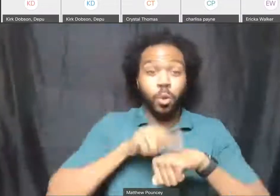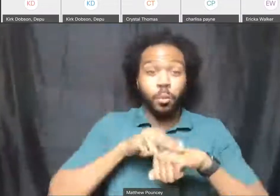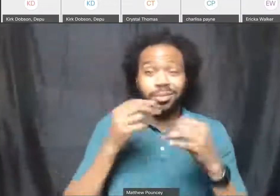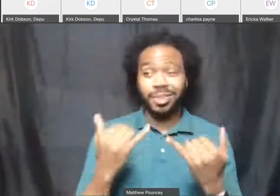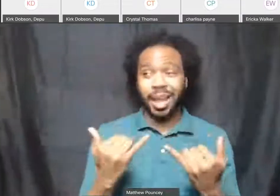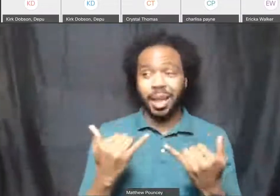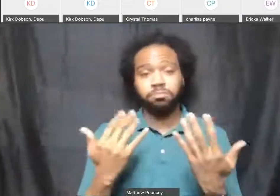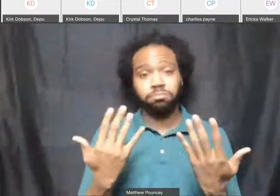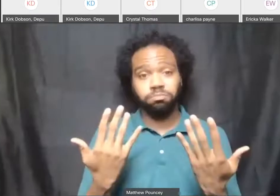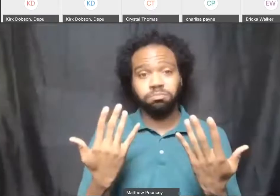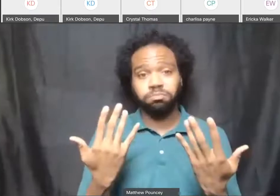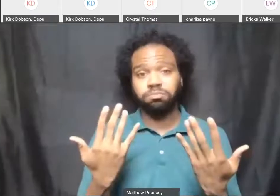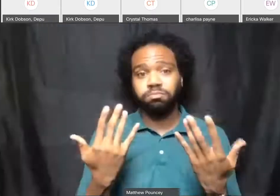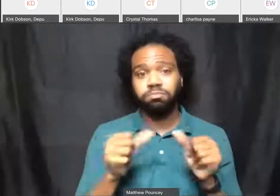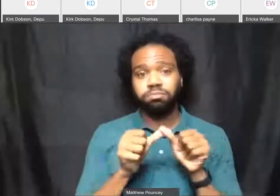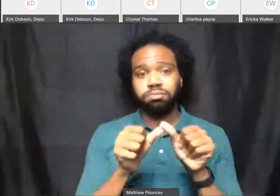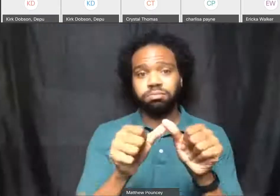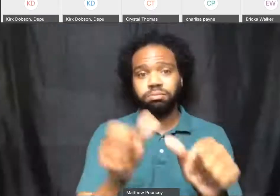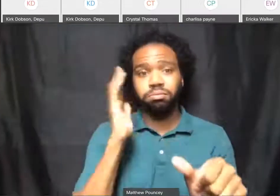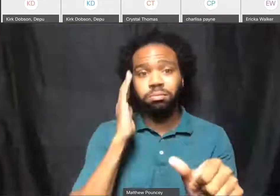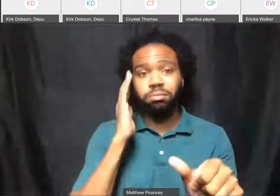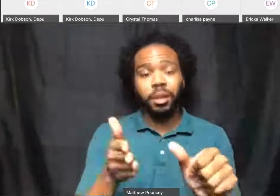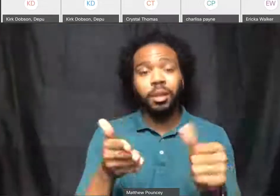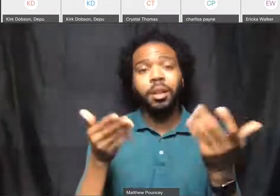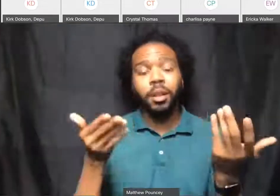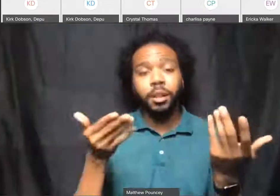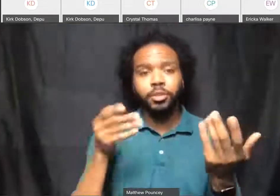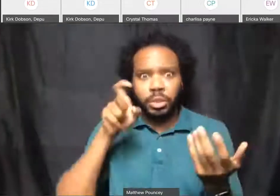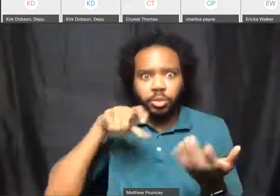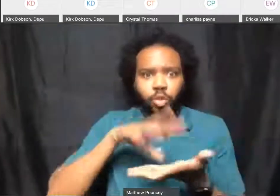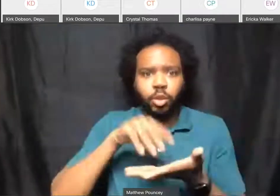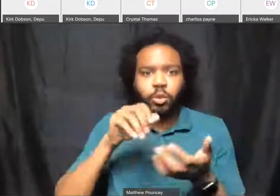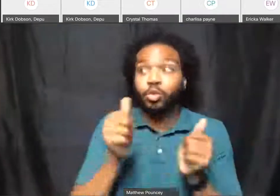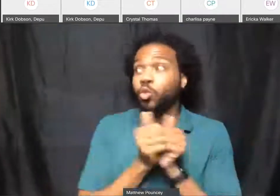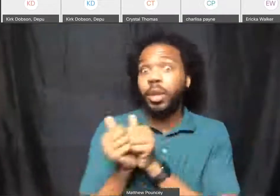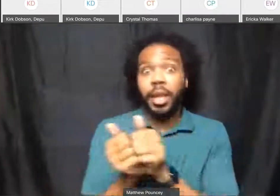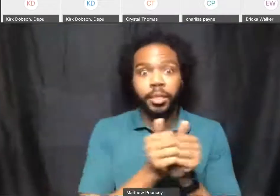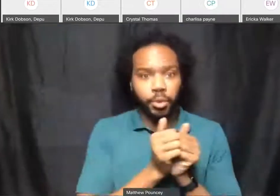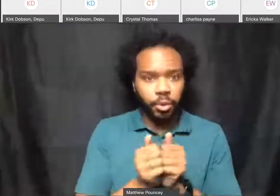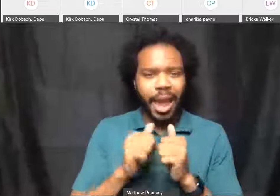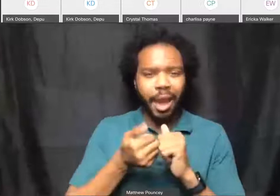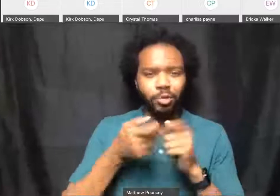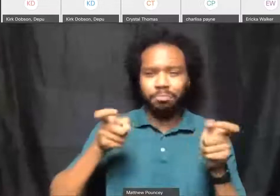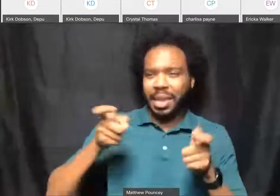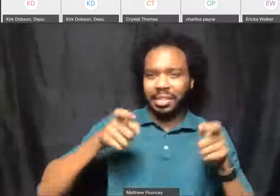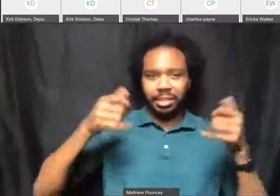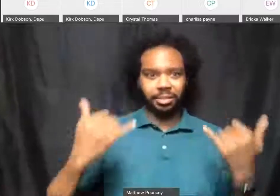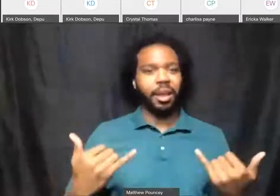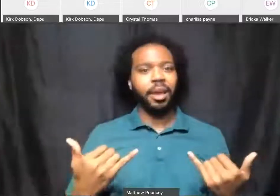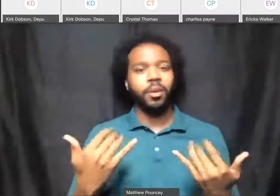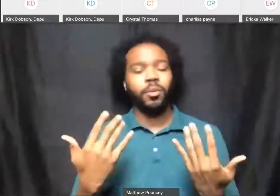way it's going to be for quite some time to come, and we really need to learn together how to manage that so that